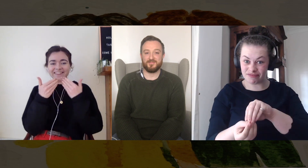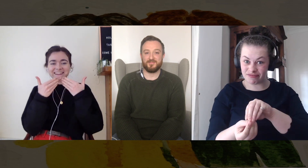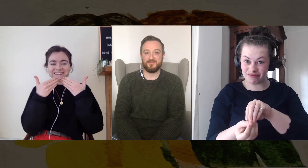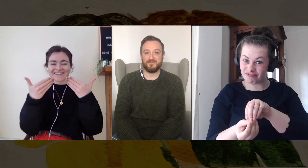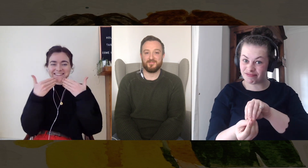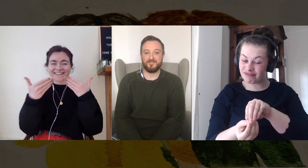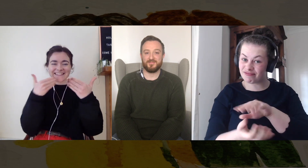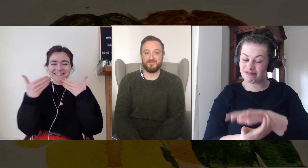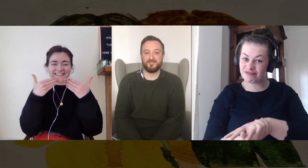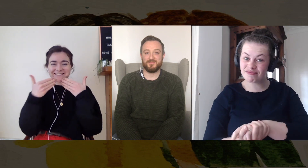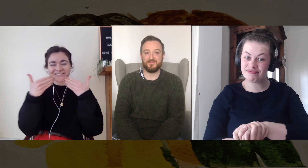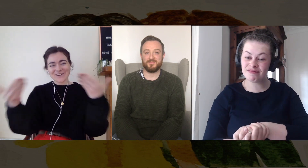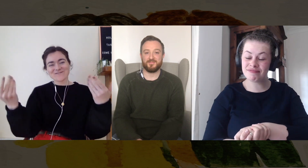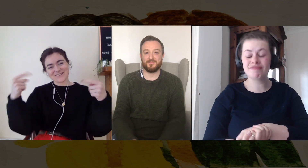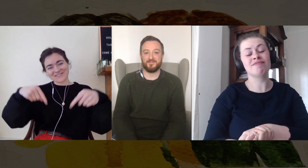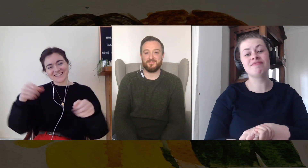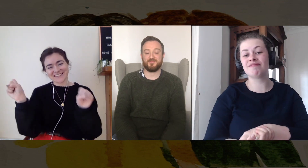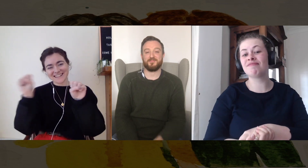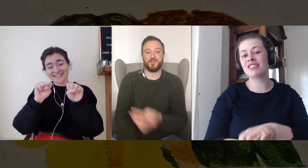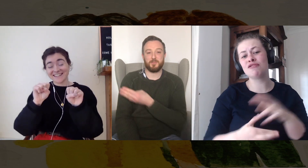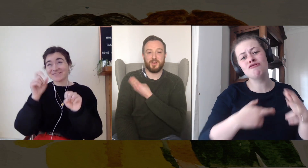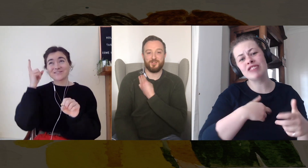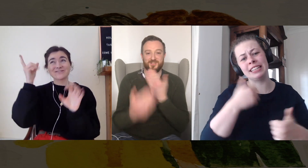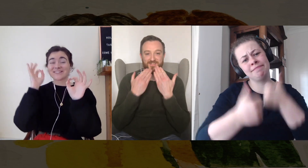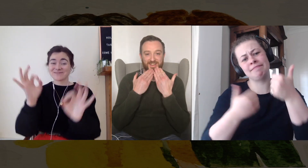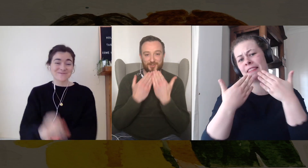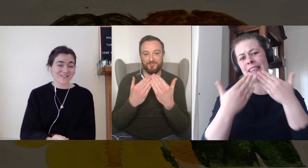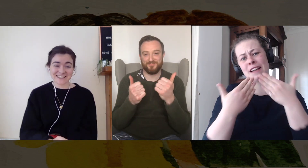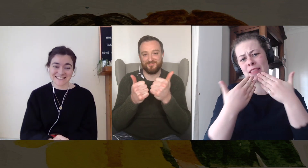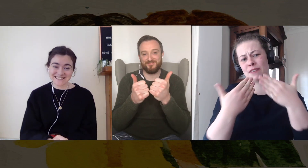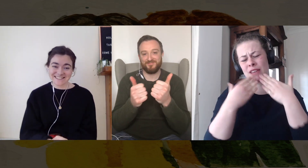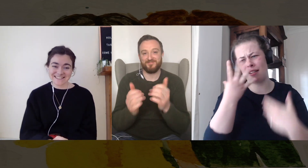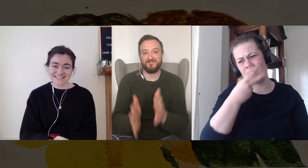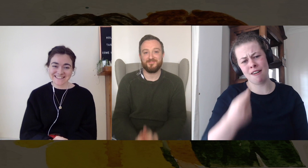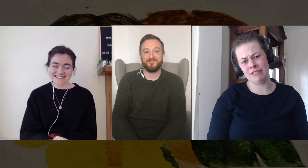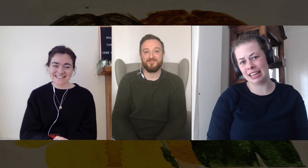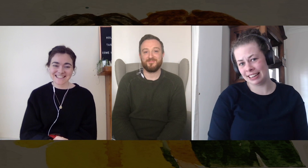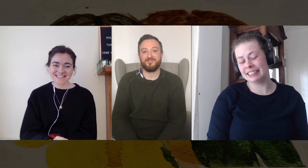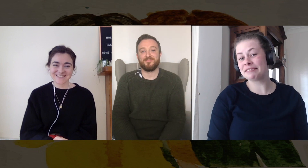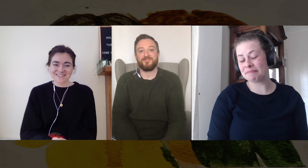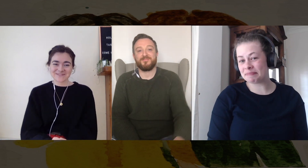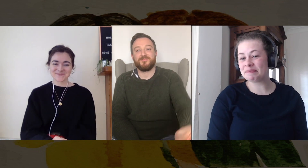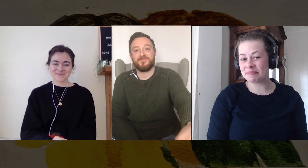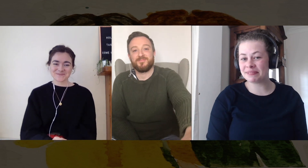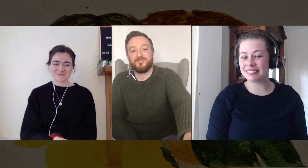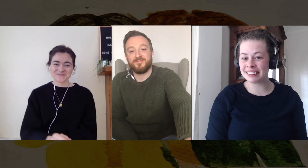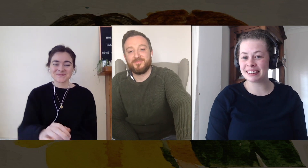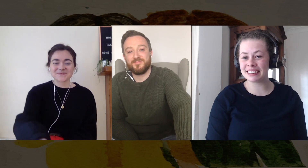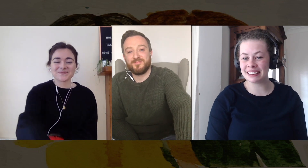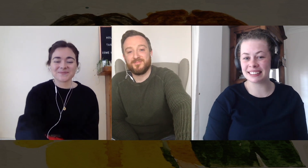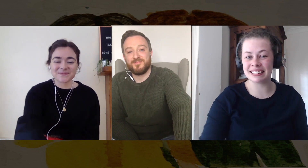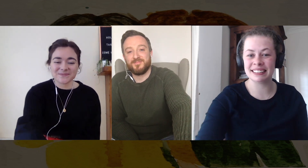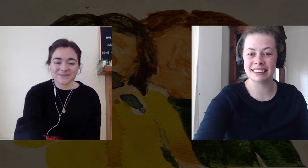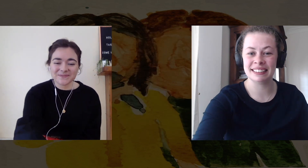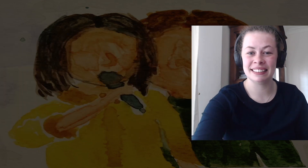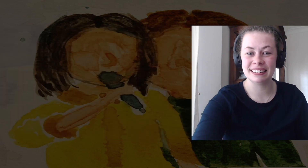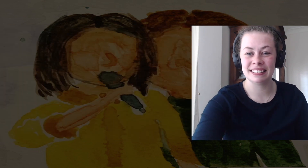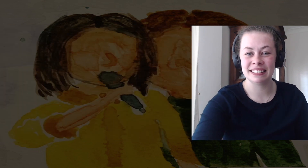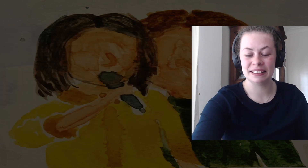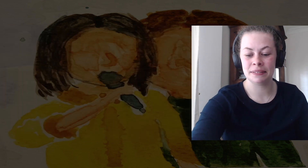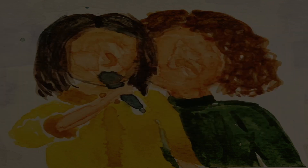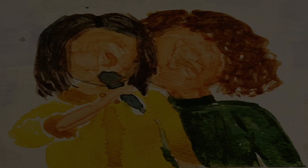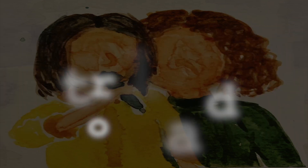It's so true. It's so true. So true. Yeah. Yeah. Yeah. So I guess that's us wrapping up now, isn't it? Thank you so